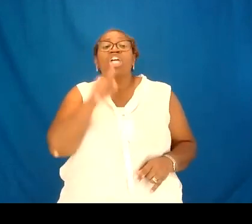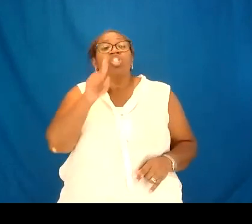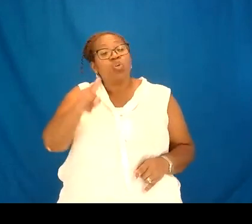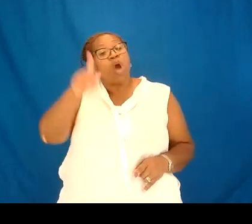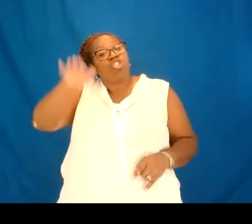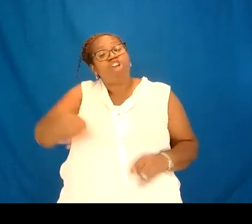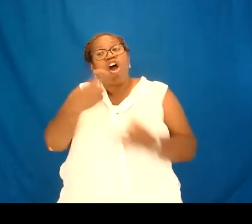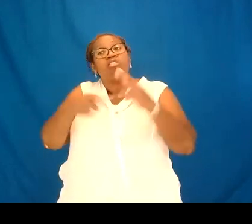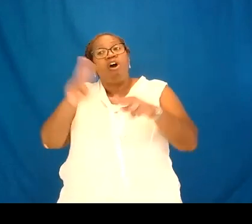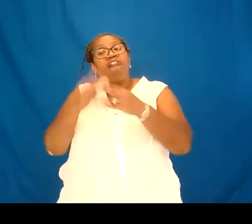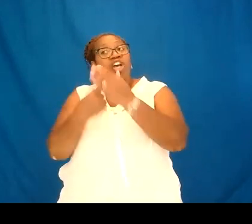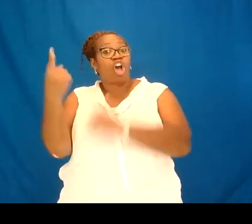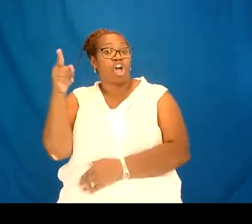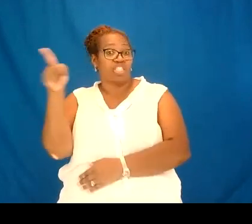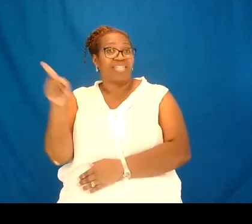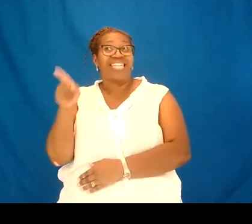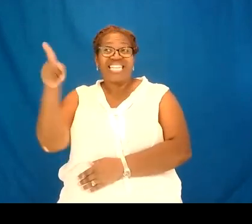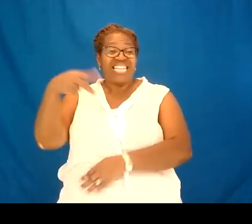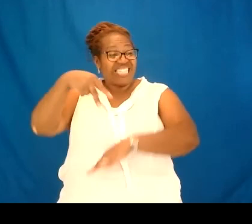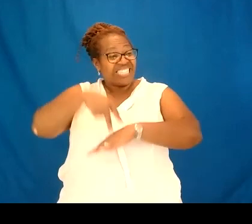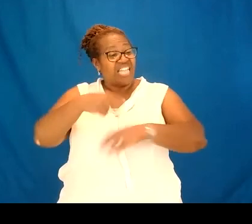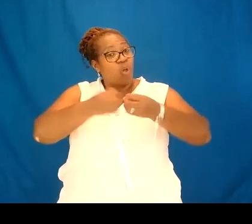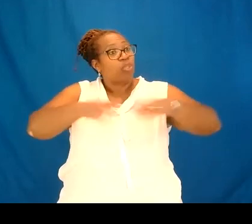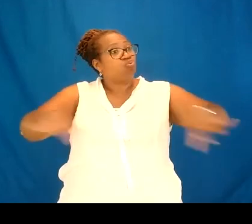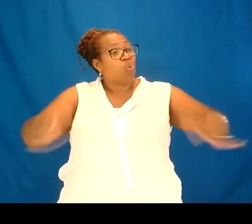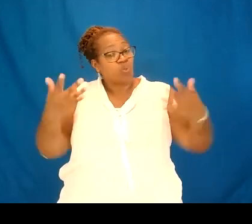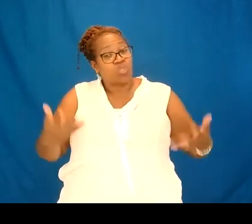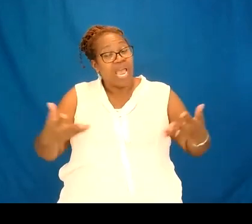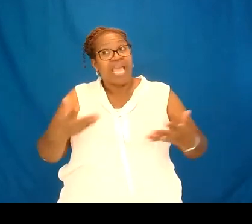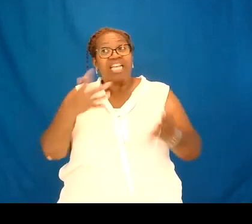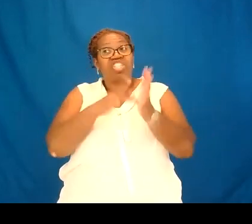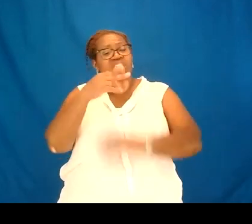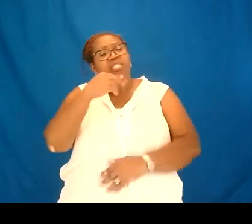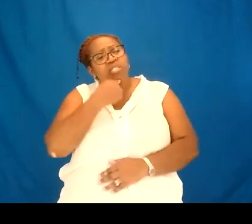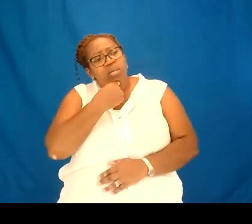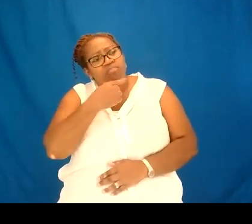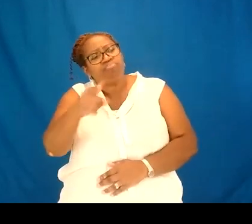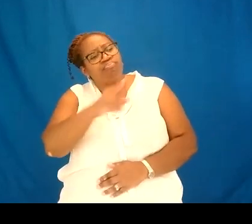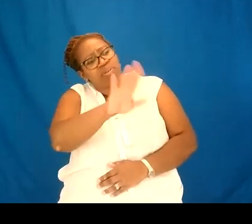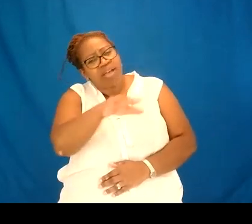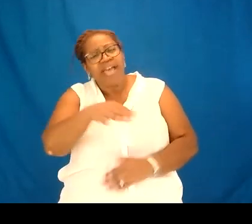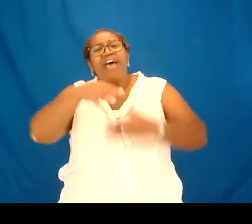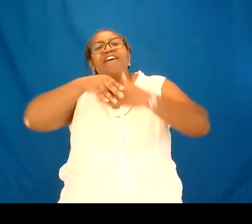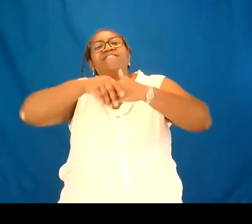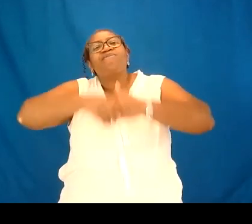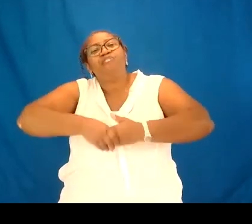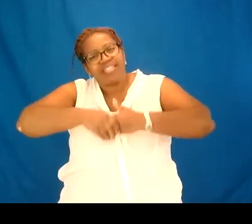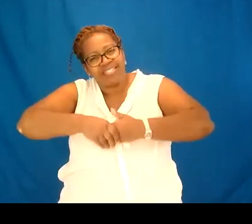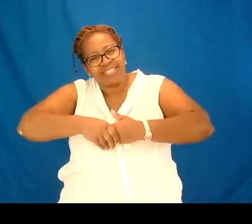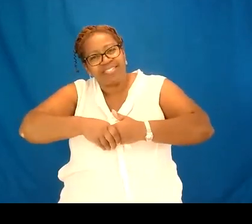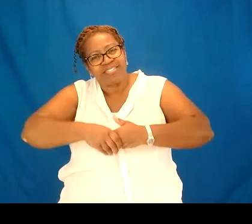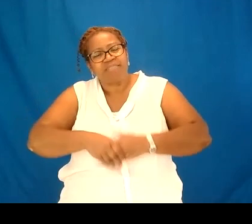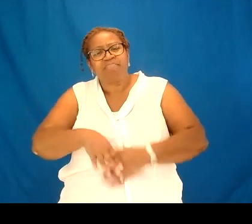on the shore today and calling you friend. Can I encourage you to